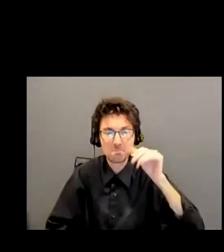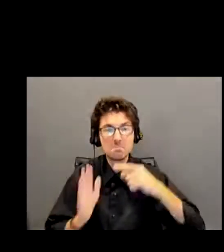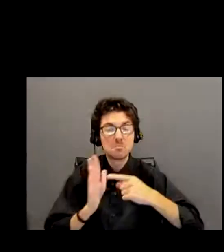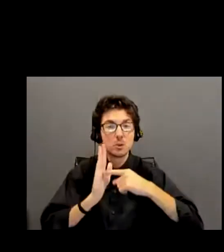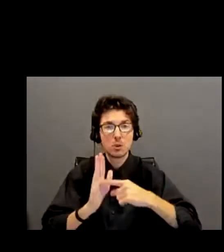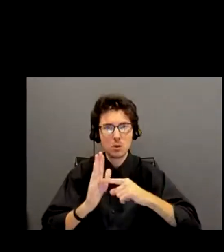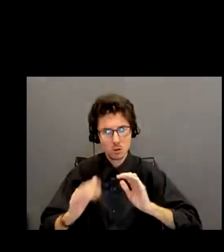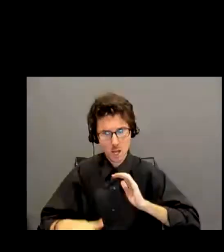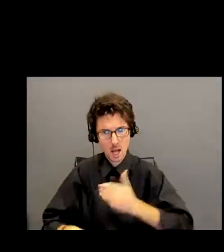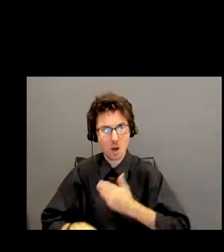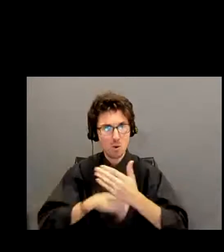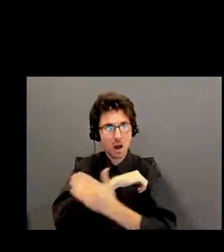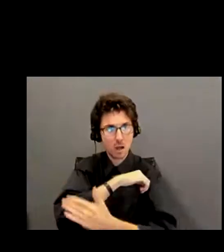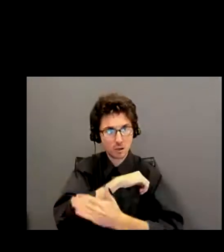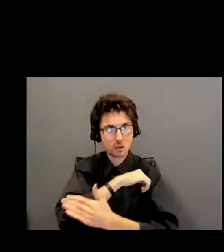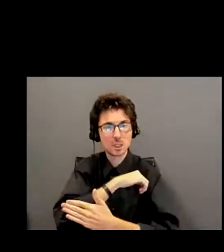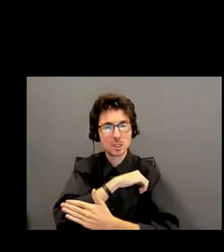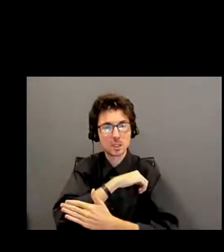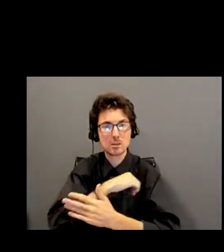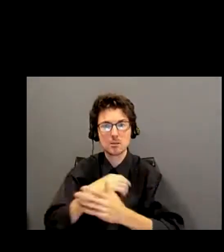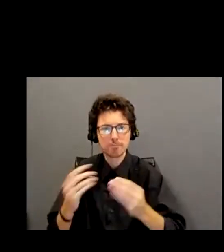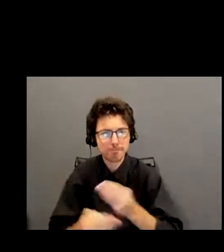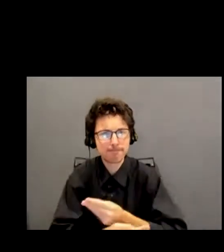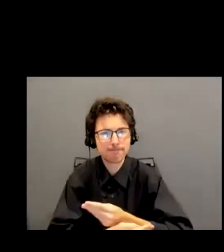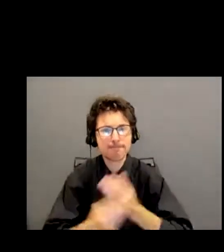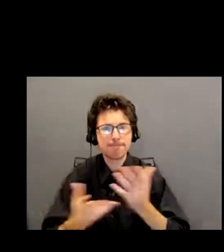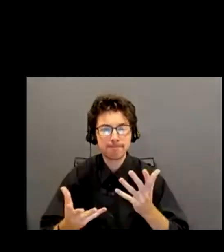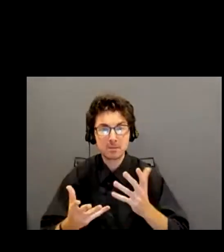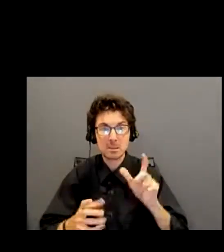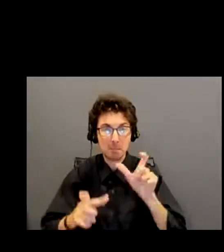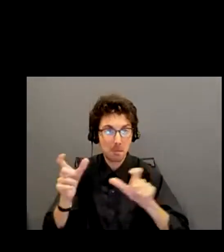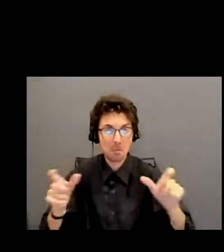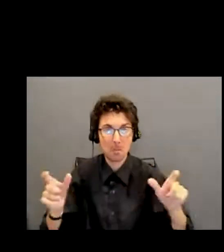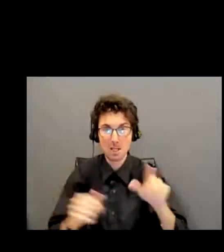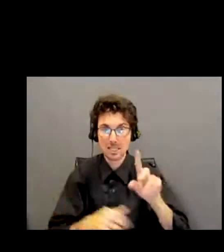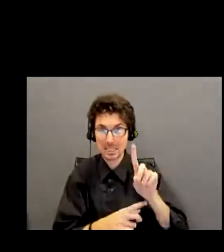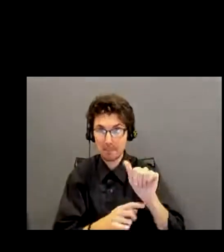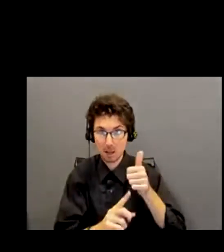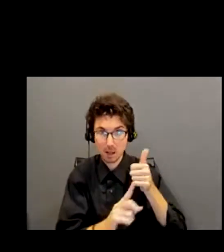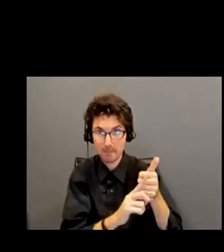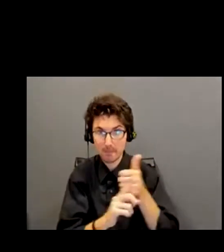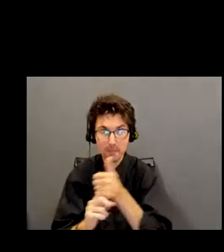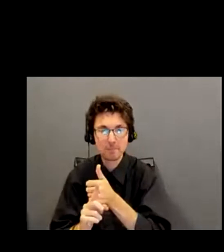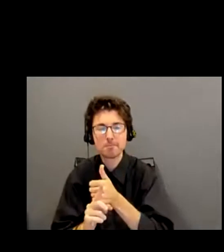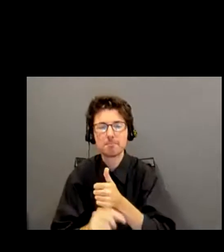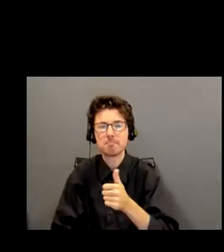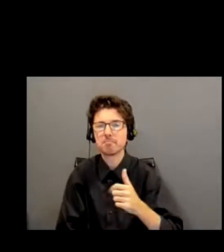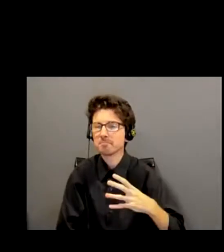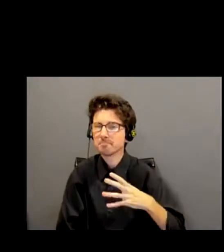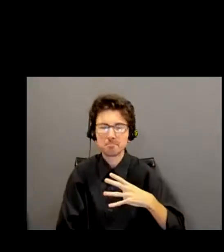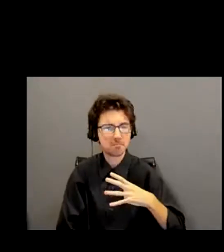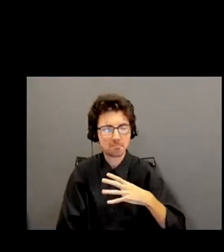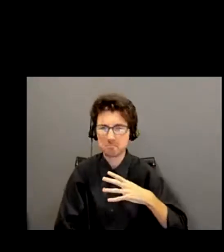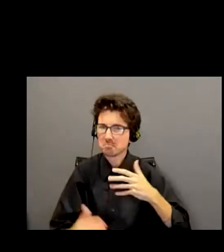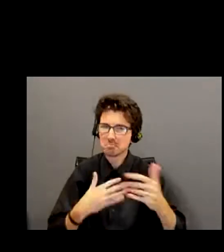country gives to the right of persons with disabilities. If elected, I hope that I can bring all